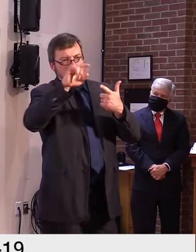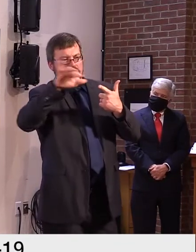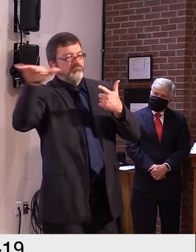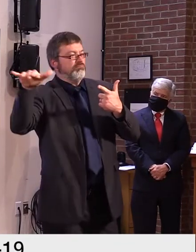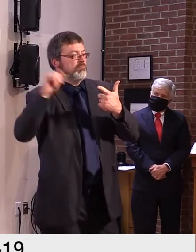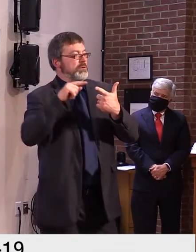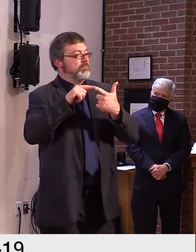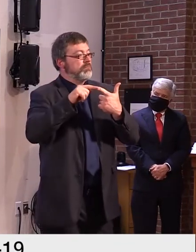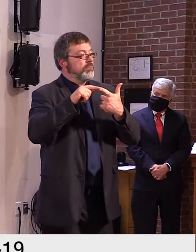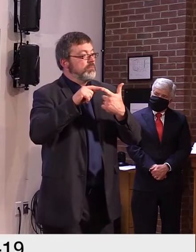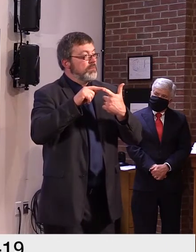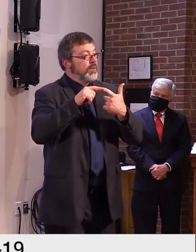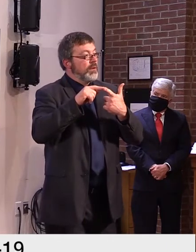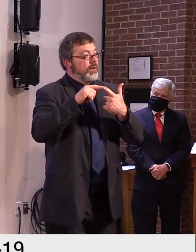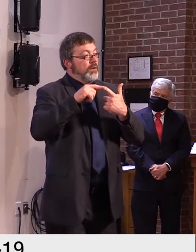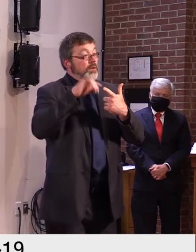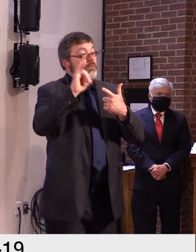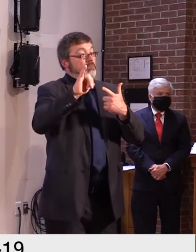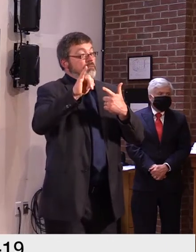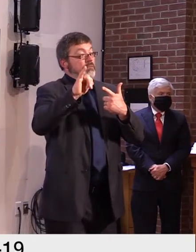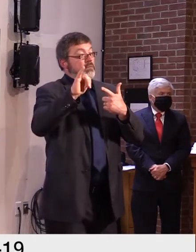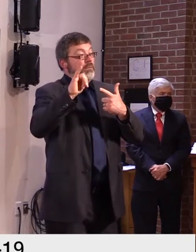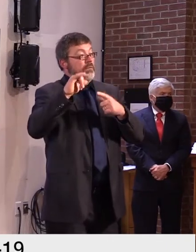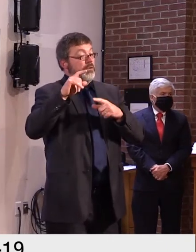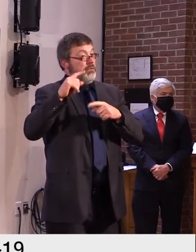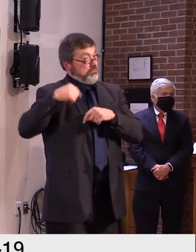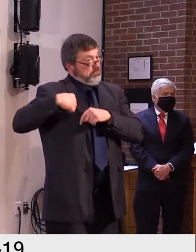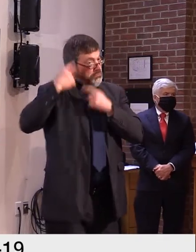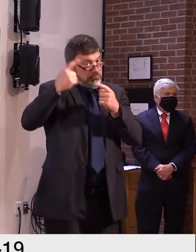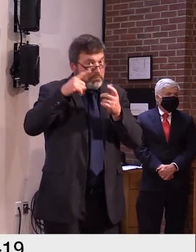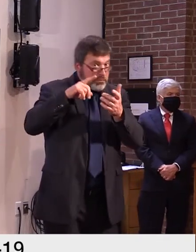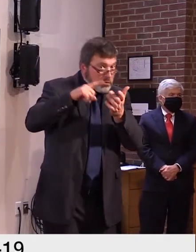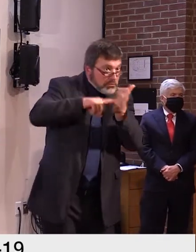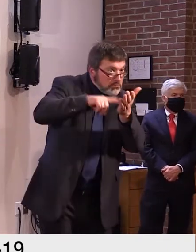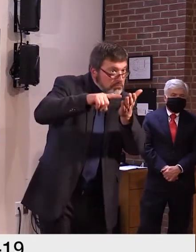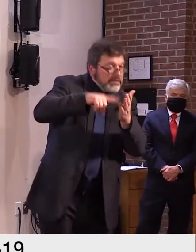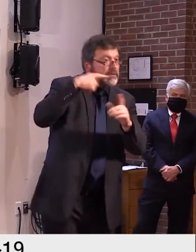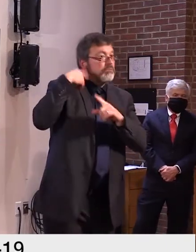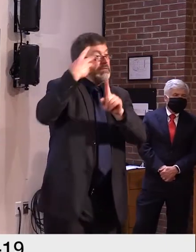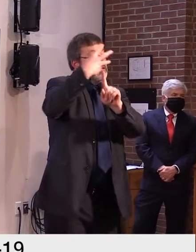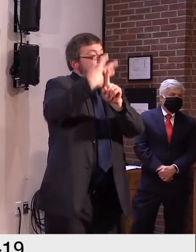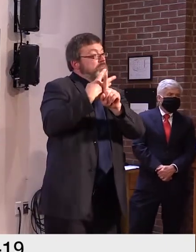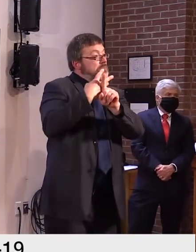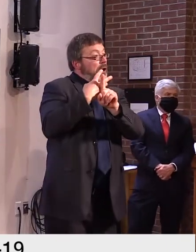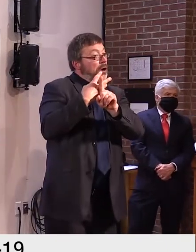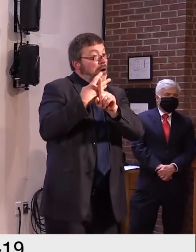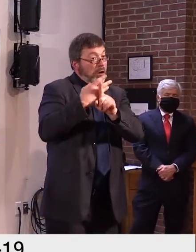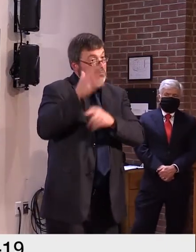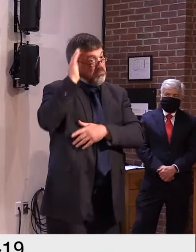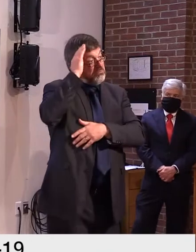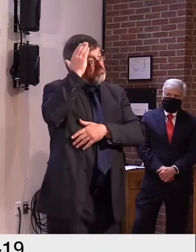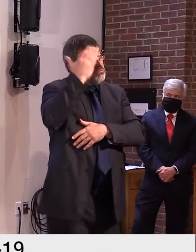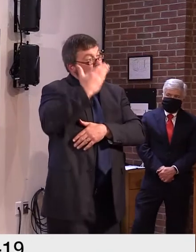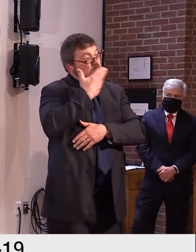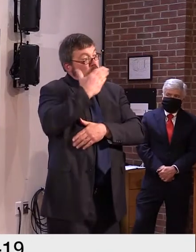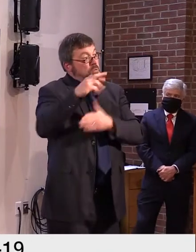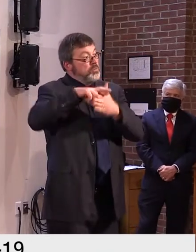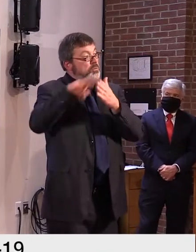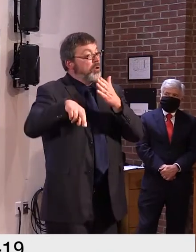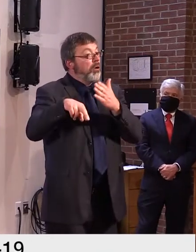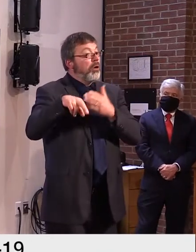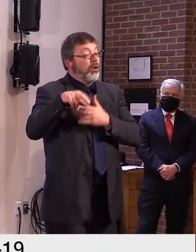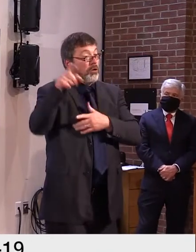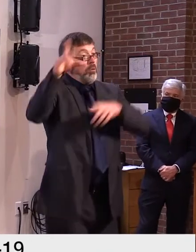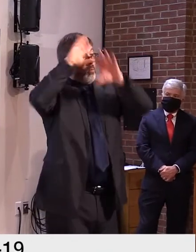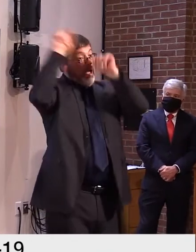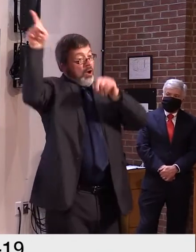Vermont hospitals have actually received shipments of that from the federal government over the last number of months. Now the government is no longer